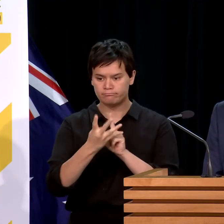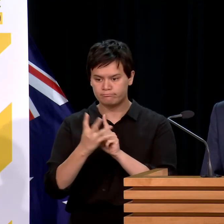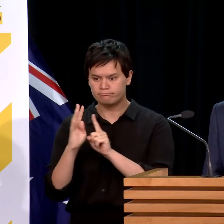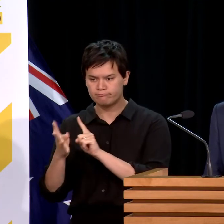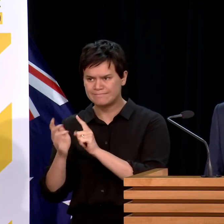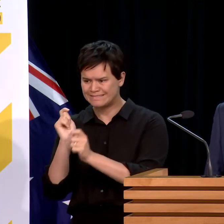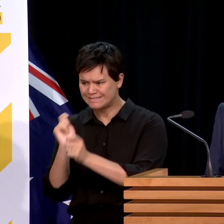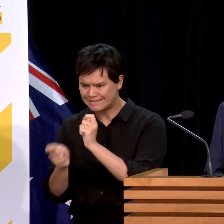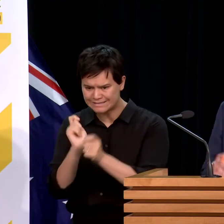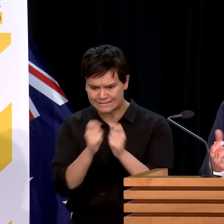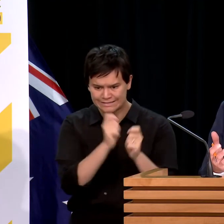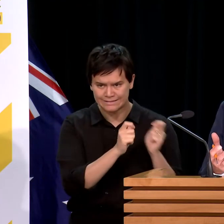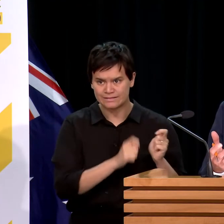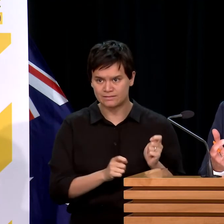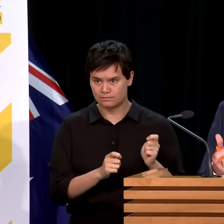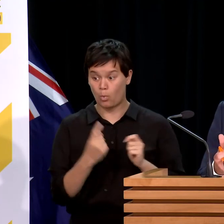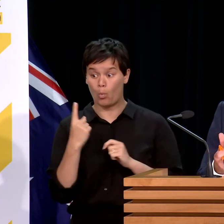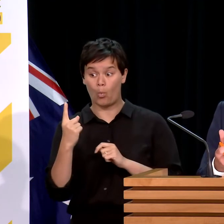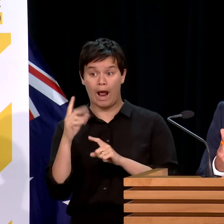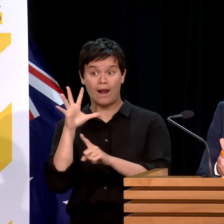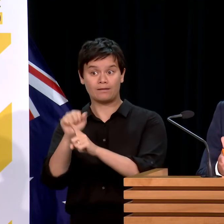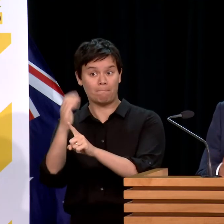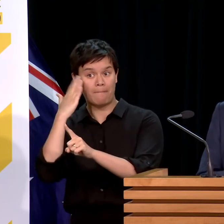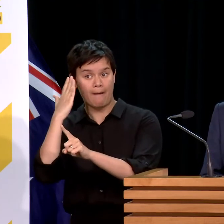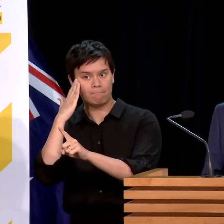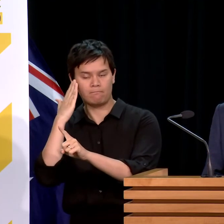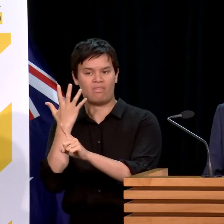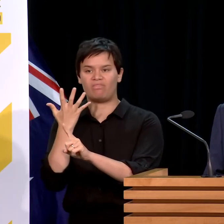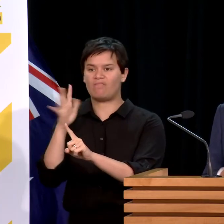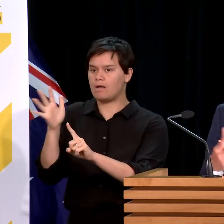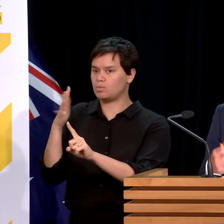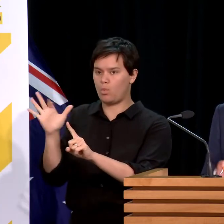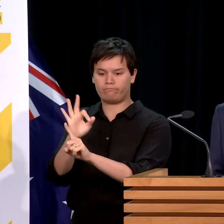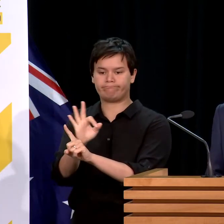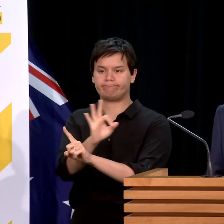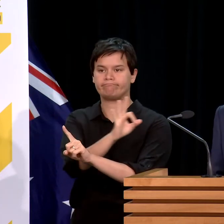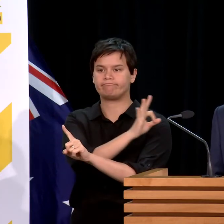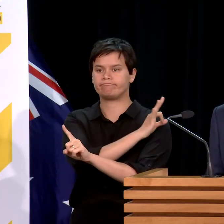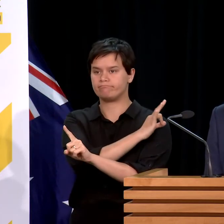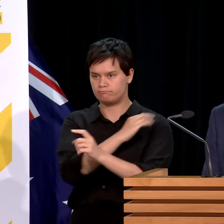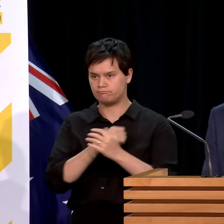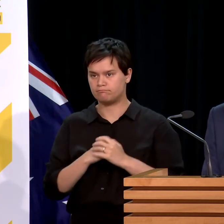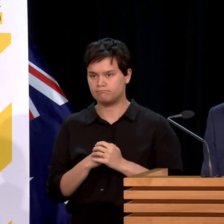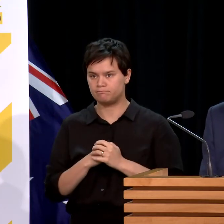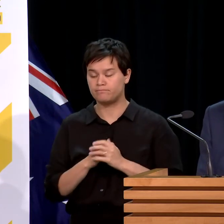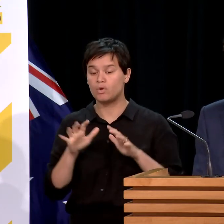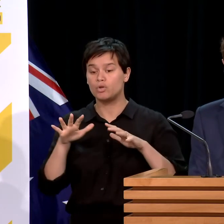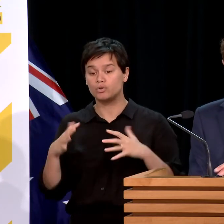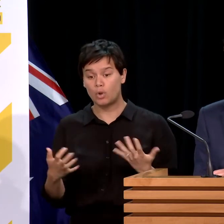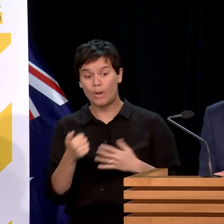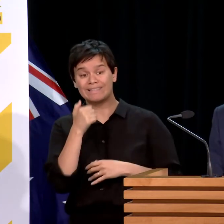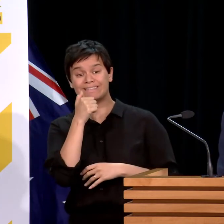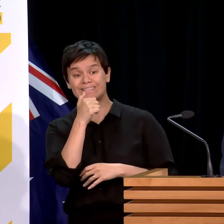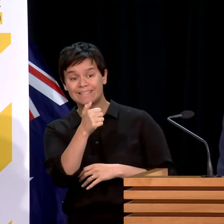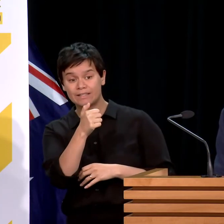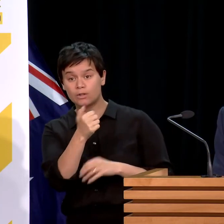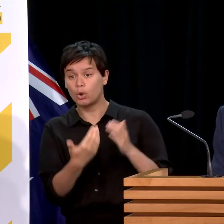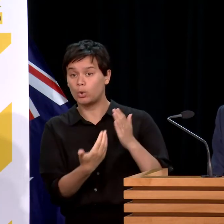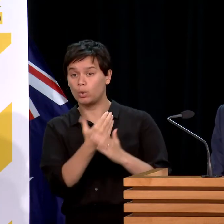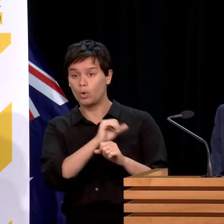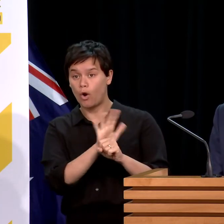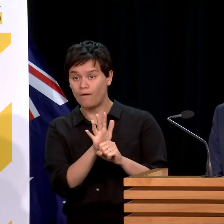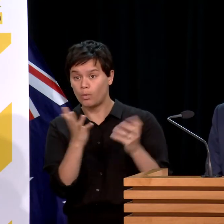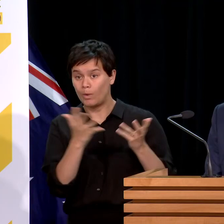All the regular case information about the 6 new cases in managed isolation and this case will be available on the Ministry of Health's